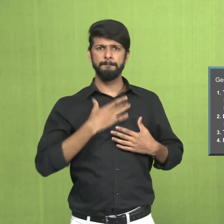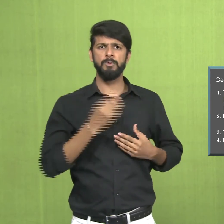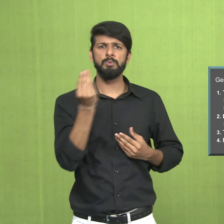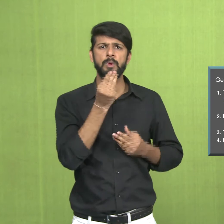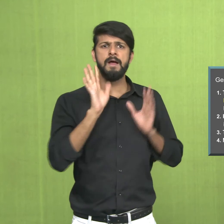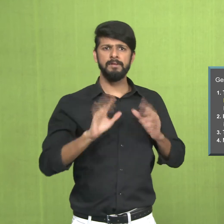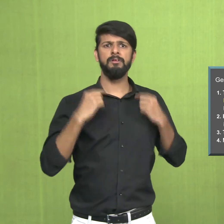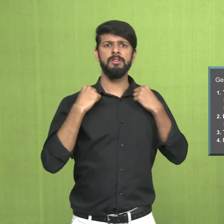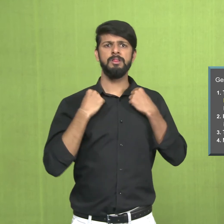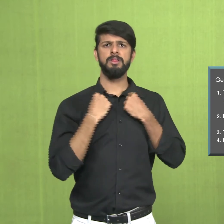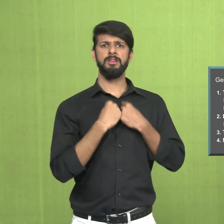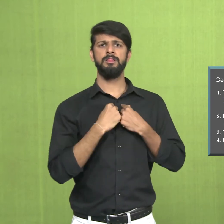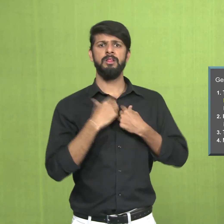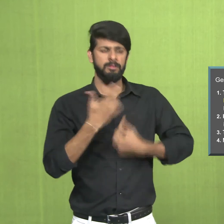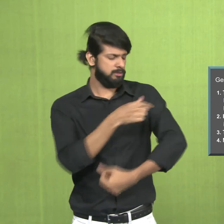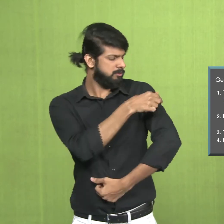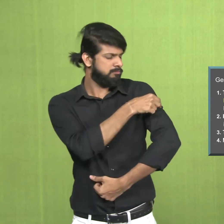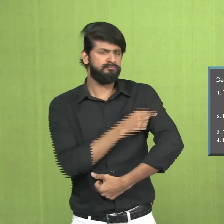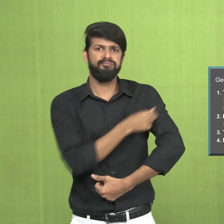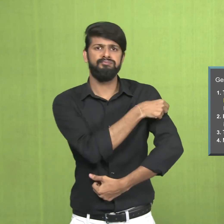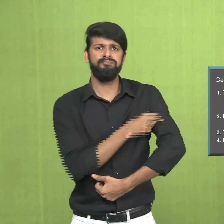is also adorned with jewelry.